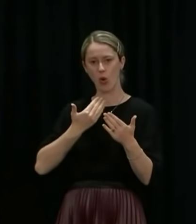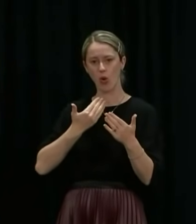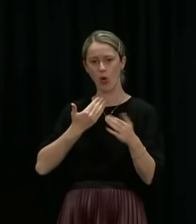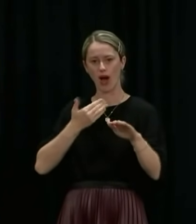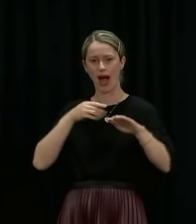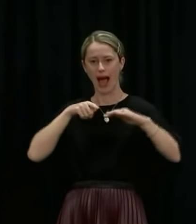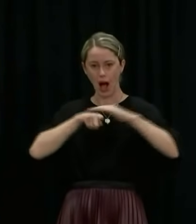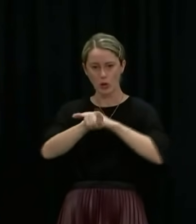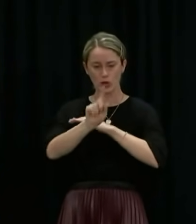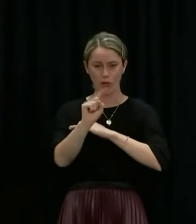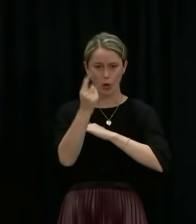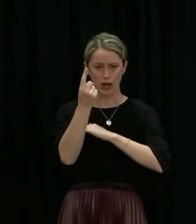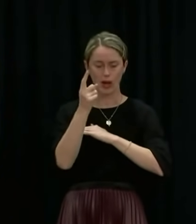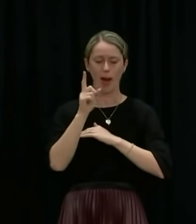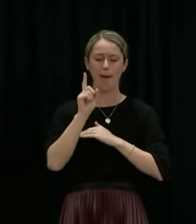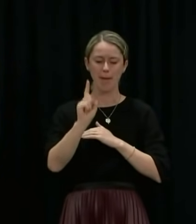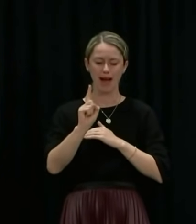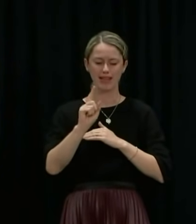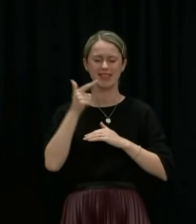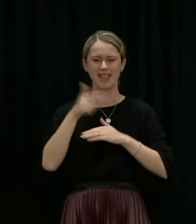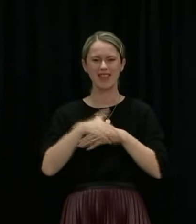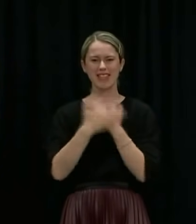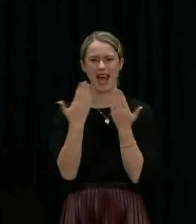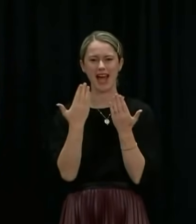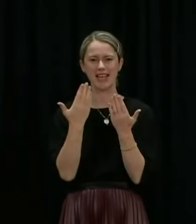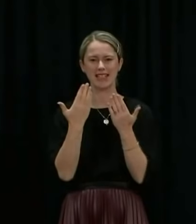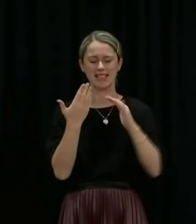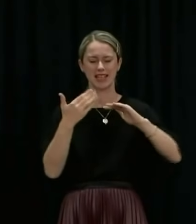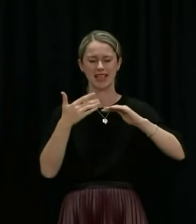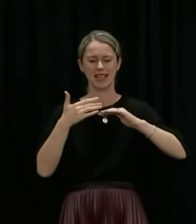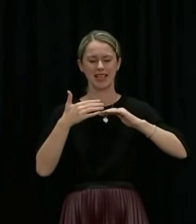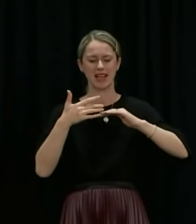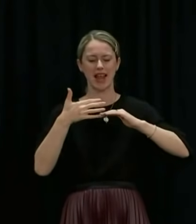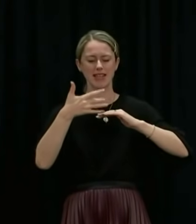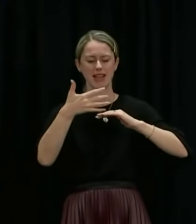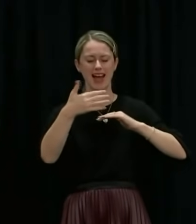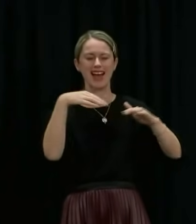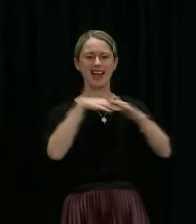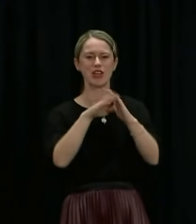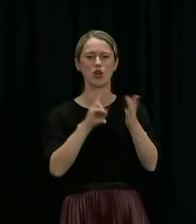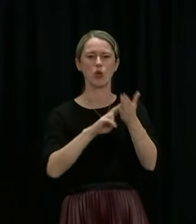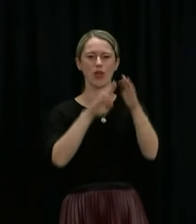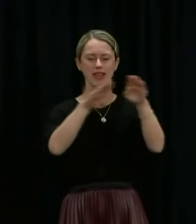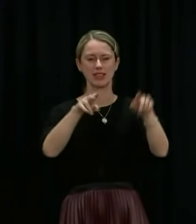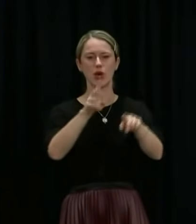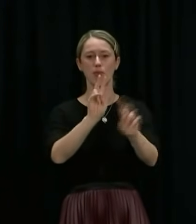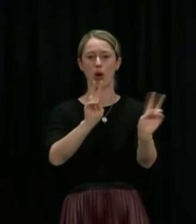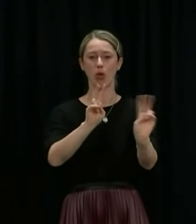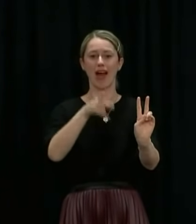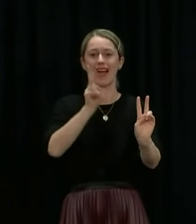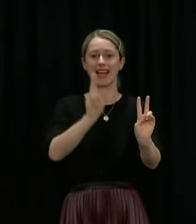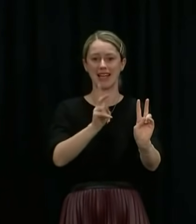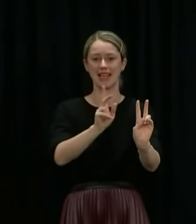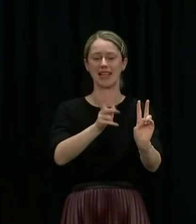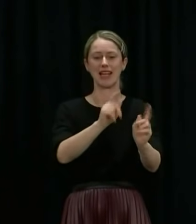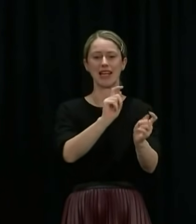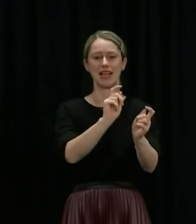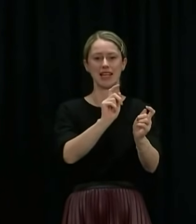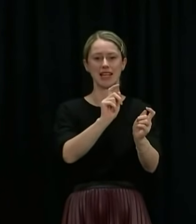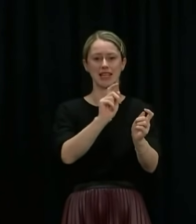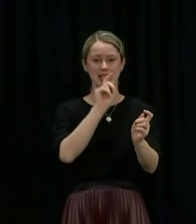travelling outside of Auckland, but then that 7-day period expired while they were in Northland, so both had another test in